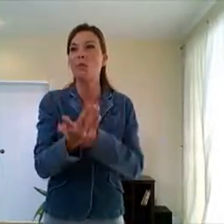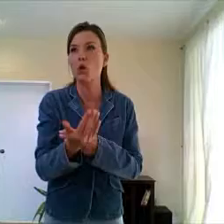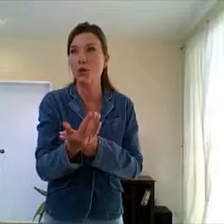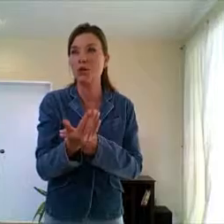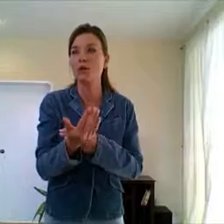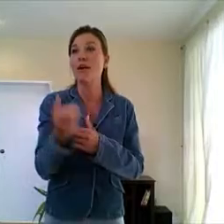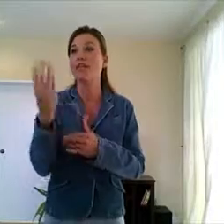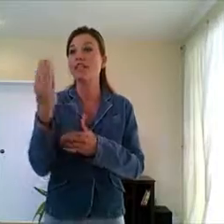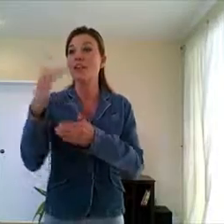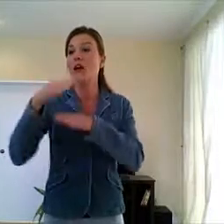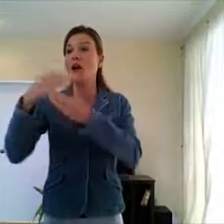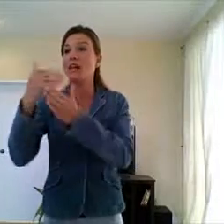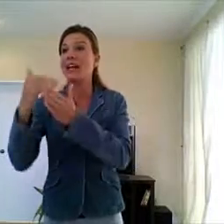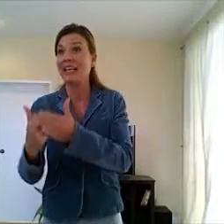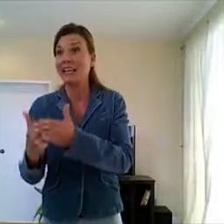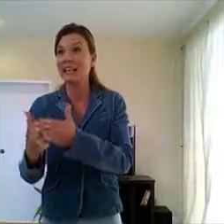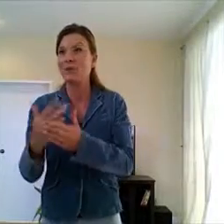out of 15 is what percent?